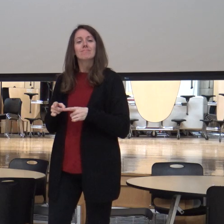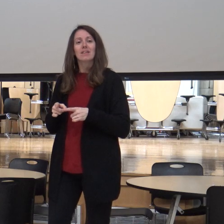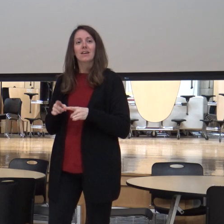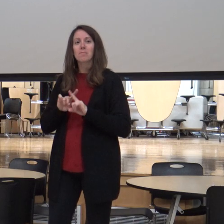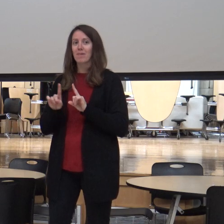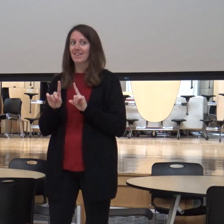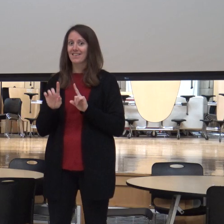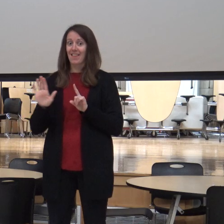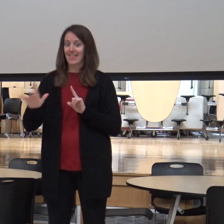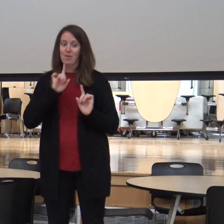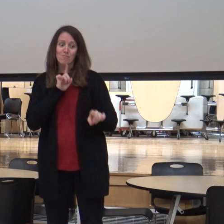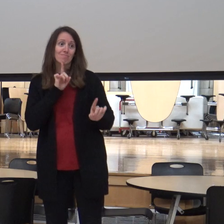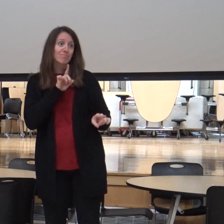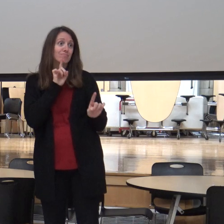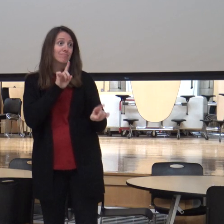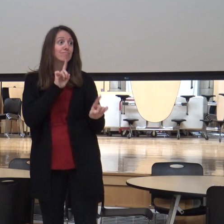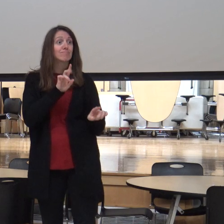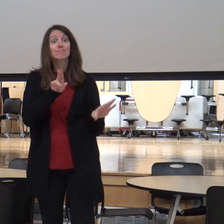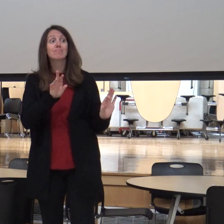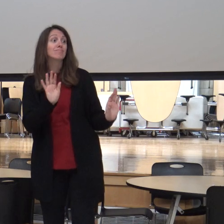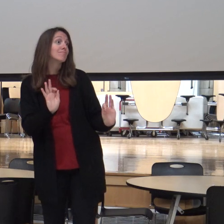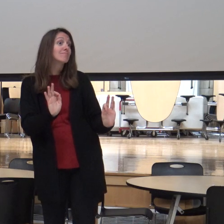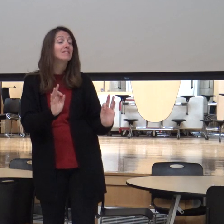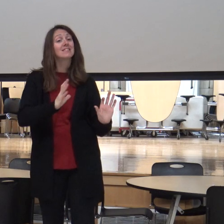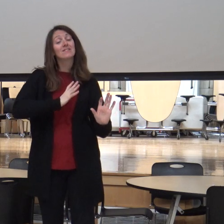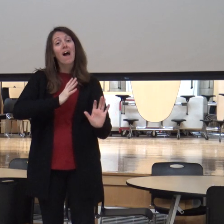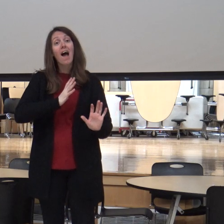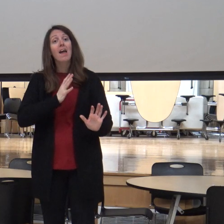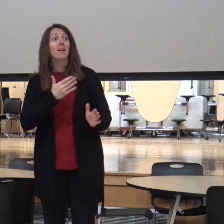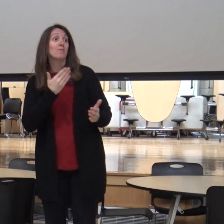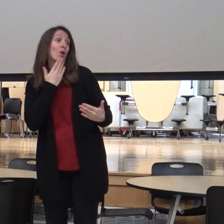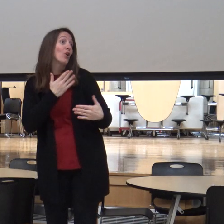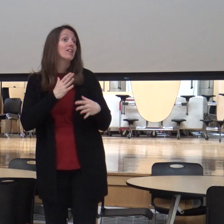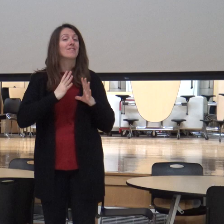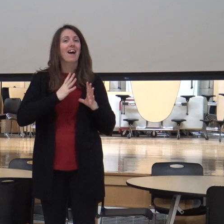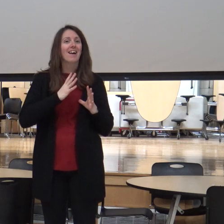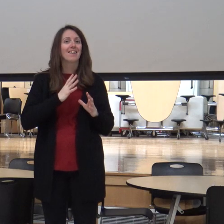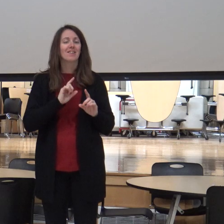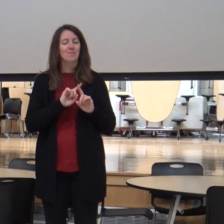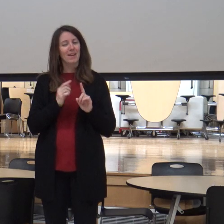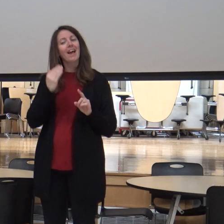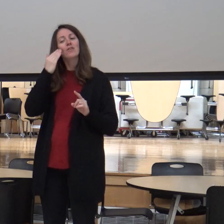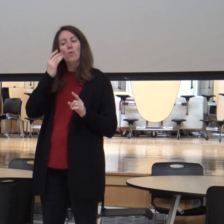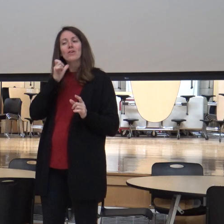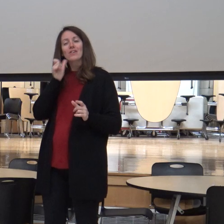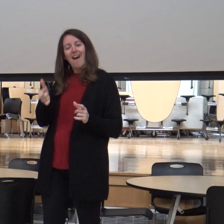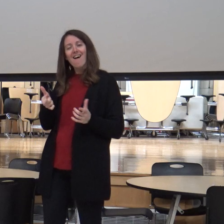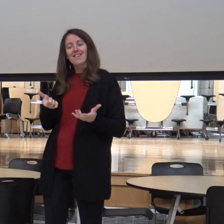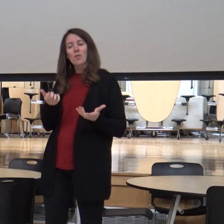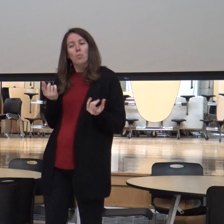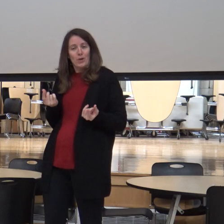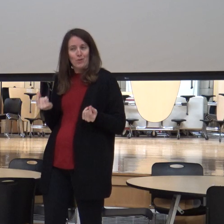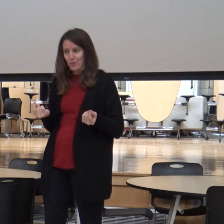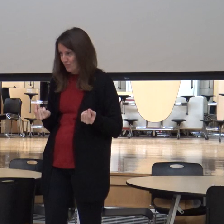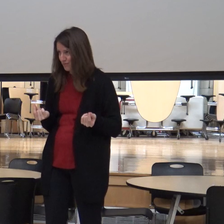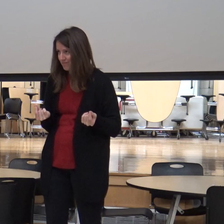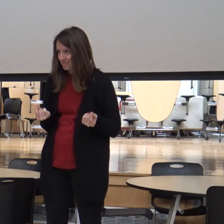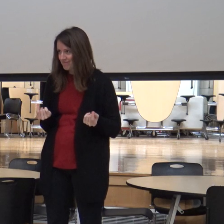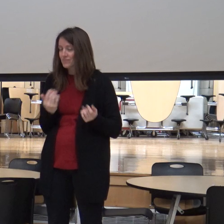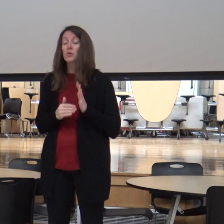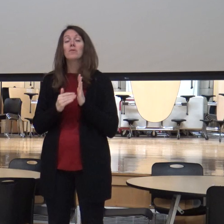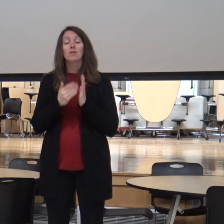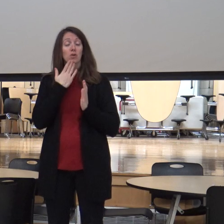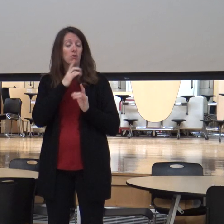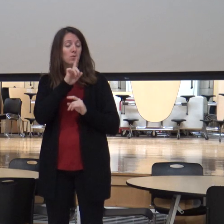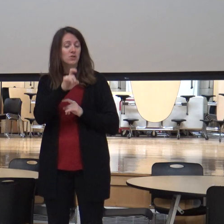right things to make you reassured that they're fine, and they're not, I guess, is my question. Yeah, so the question is, what do you do if you have a kid, and